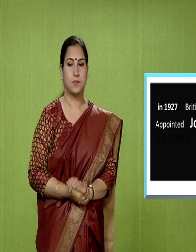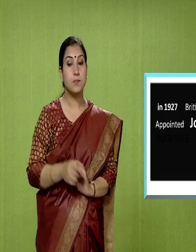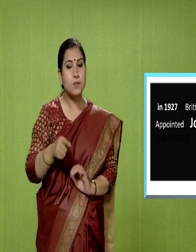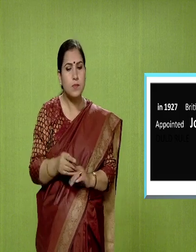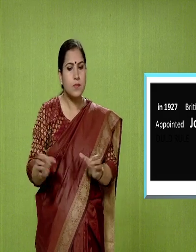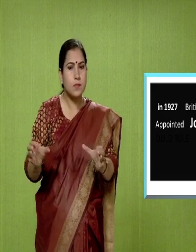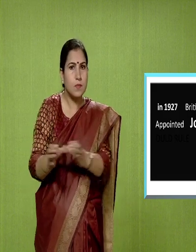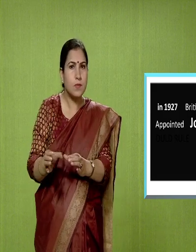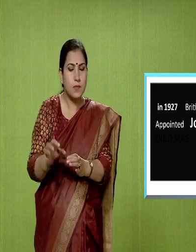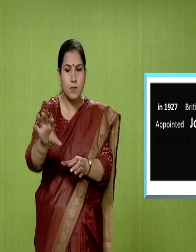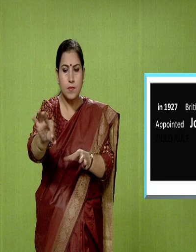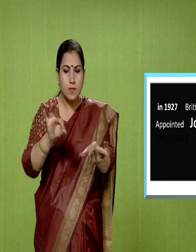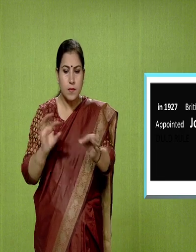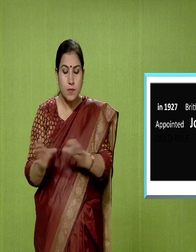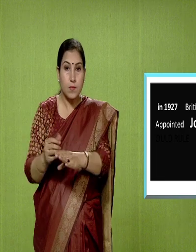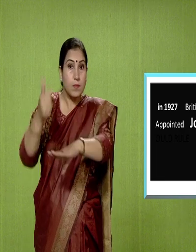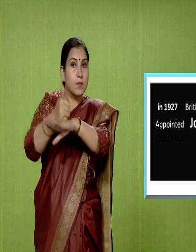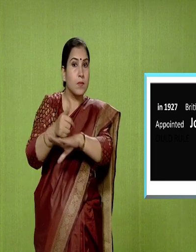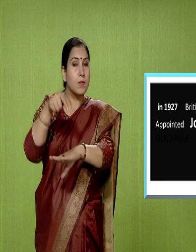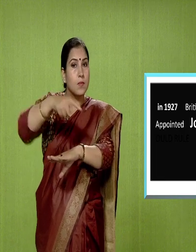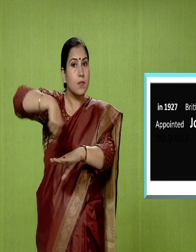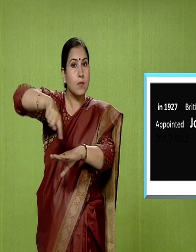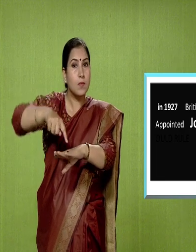This commission was opposed by the Indians